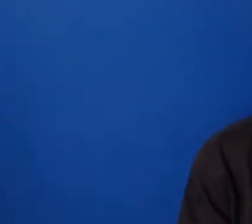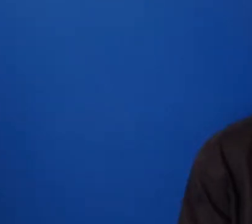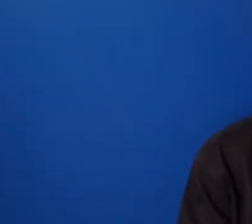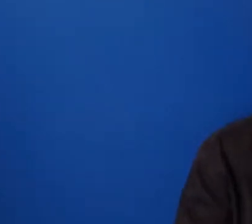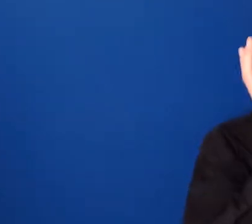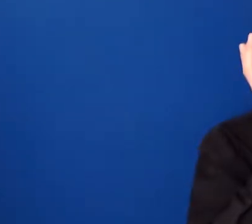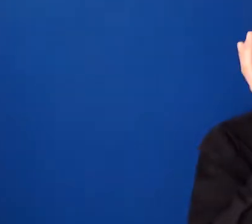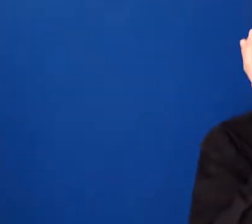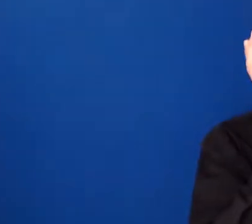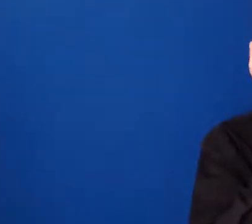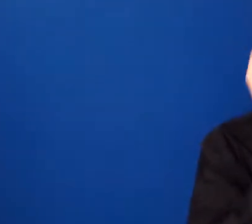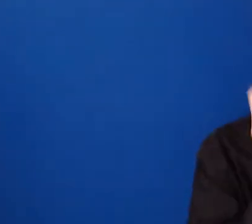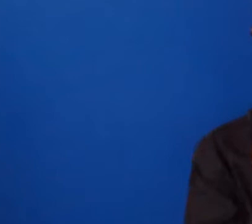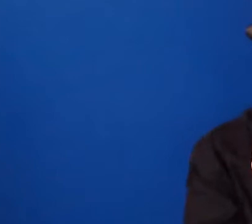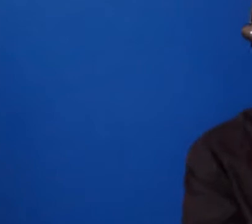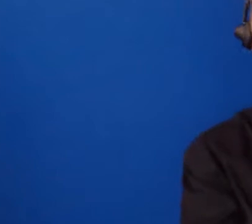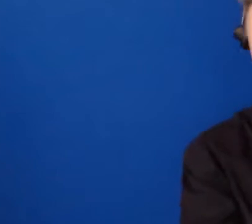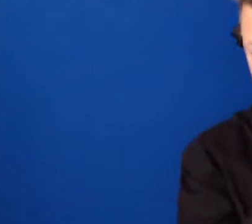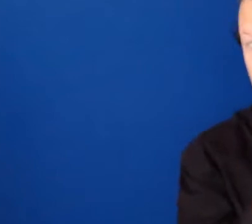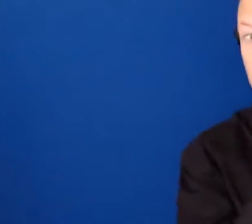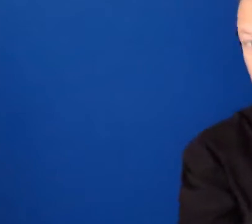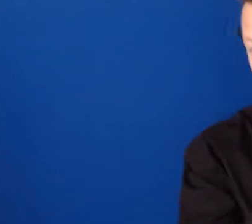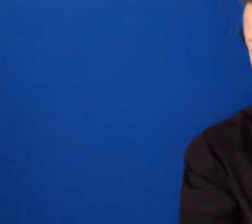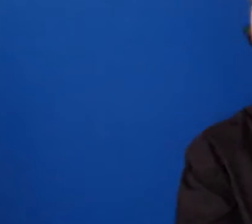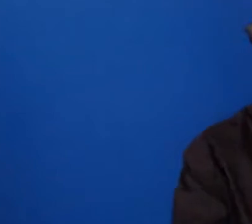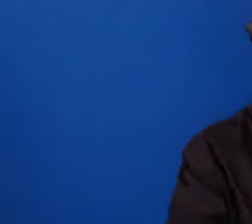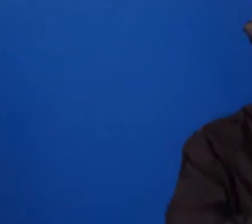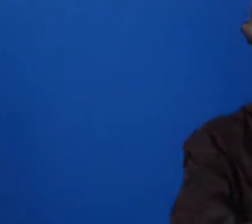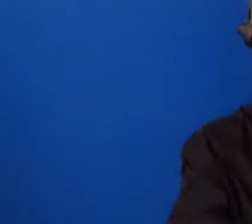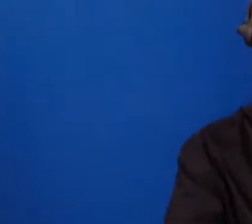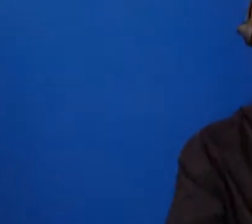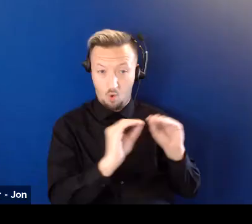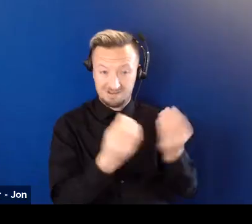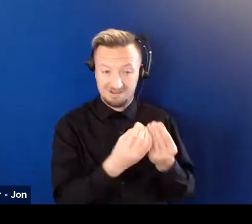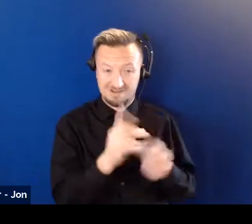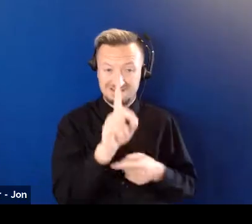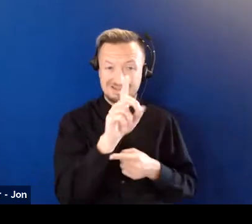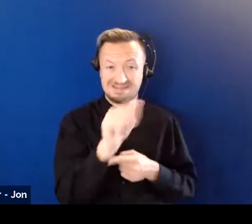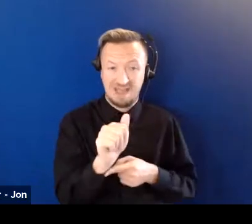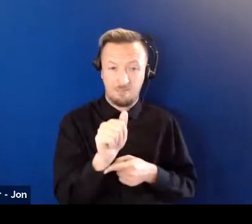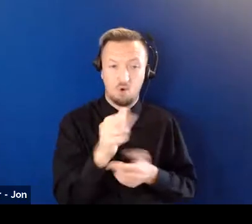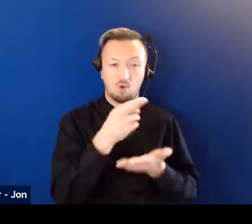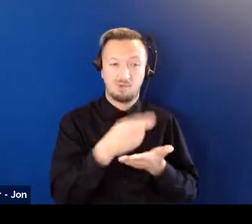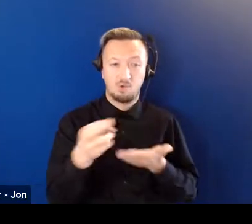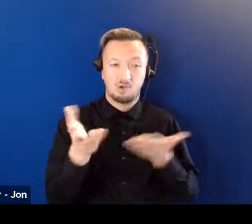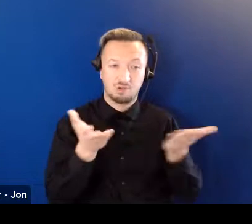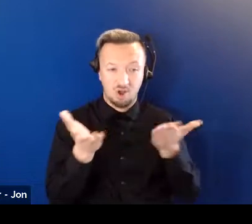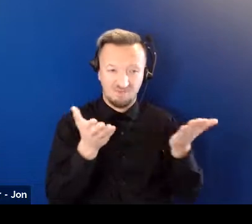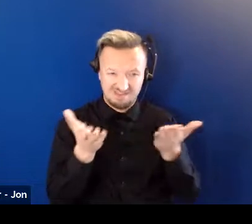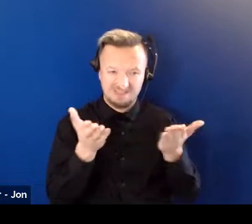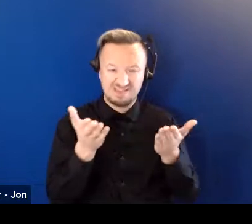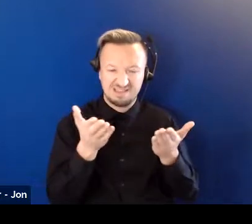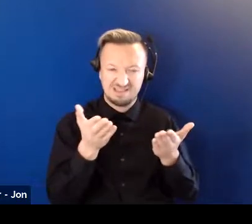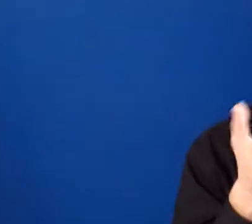Yeah, so it is true, Rochelle, your organization and Disabled Resource Services about the same time